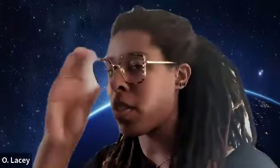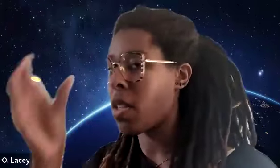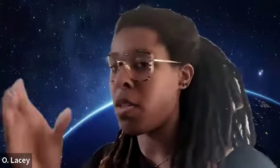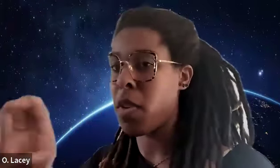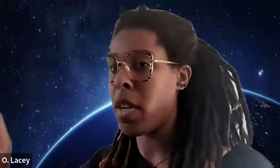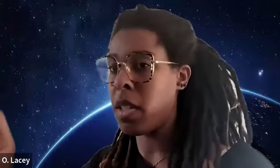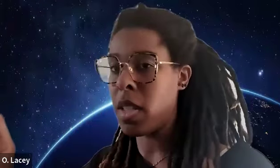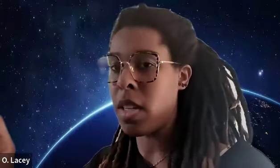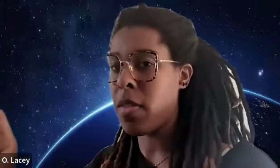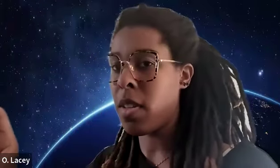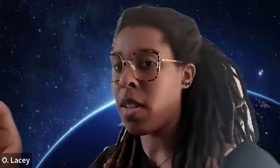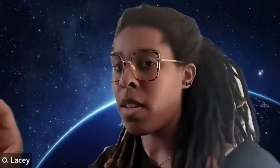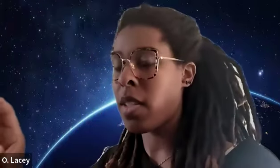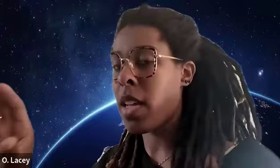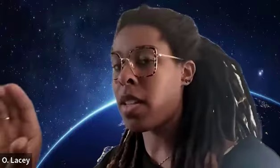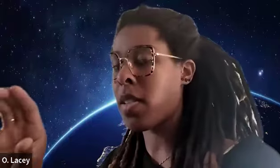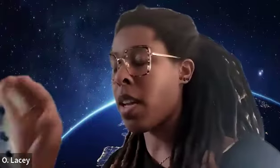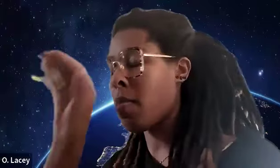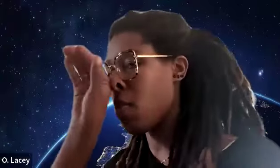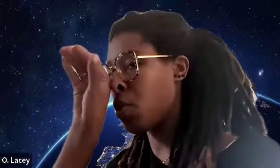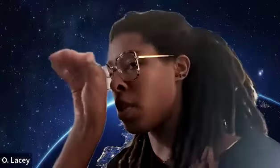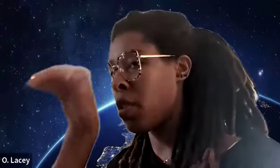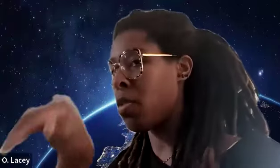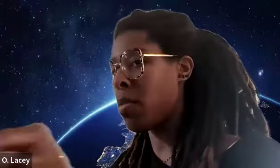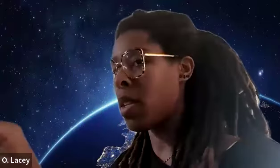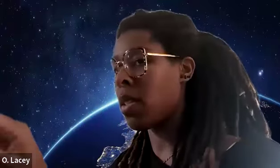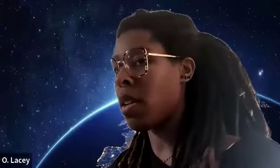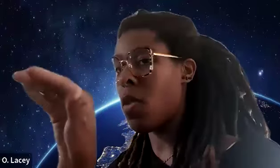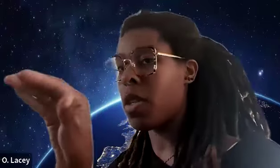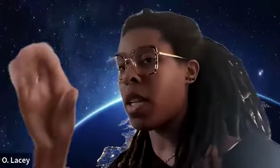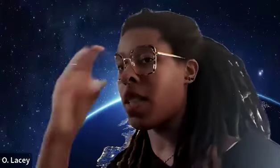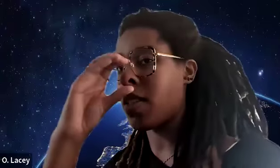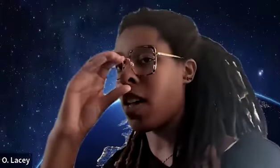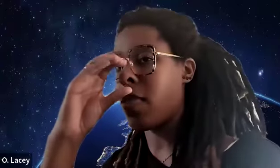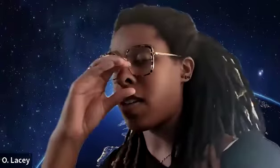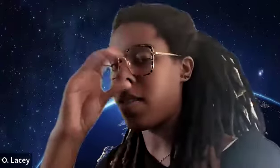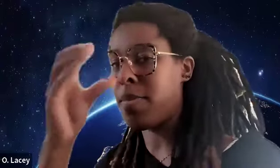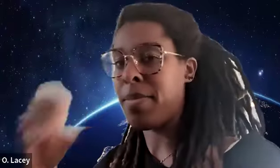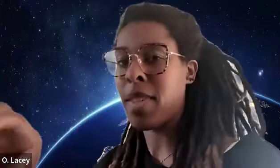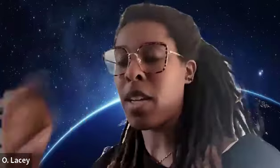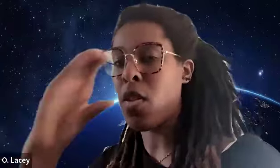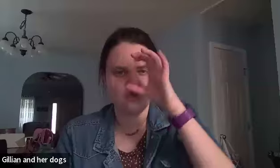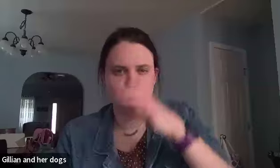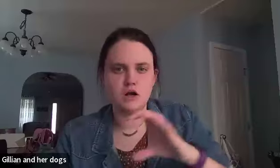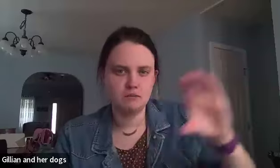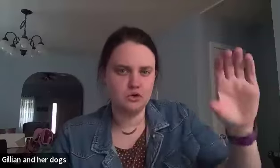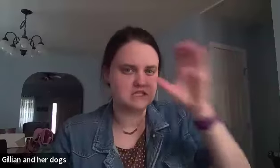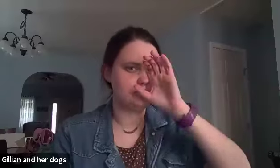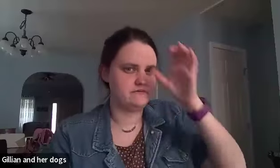that just another variation of it? It's kind of like the same motion that you're doing, but instead of holding it Mhm. like this, it's kind of like you're Making the holding the trunk more trunk.